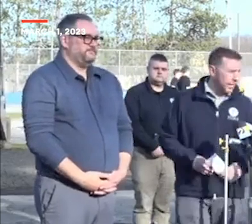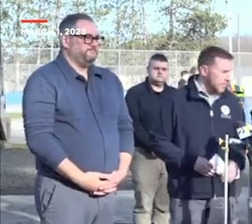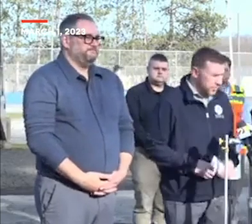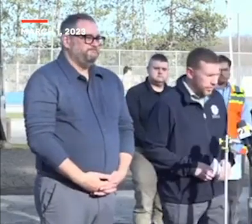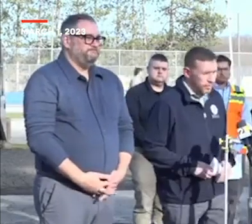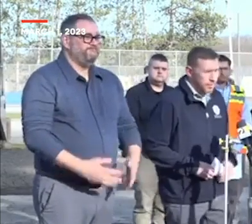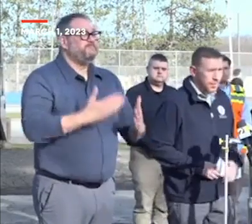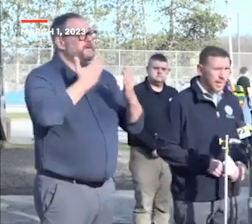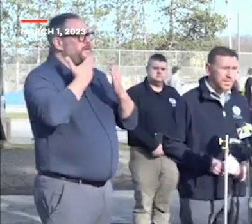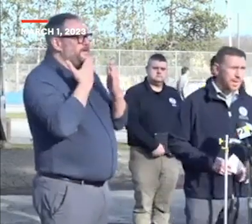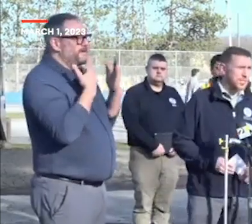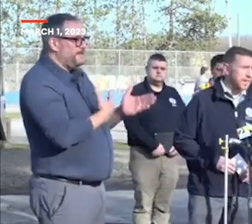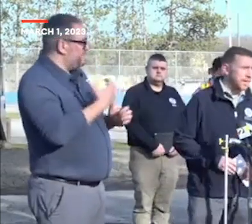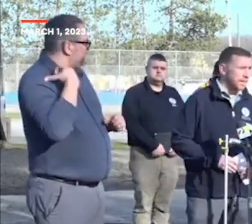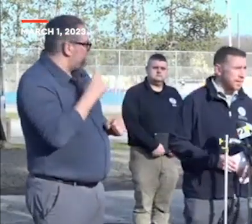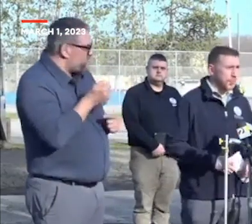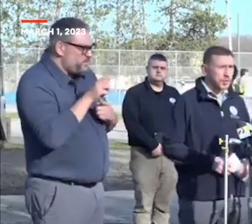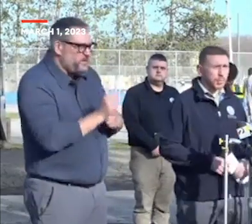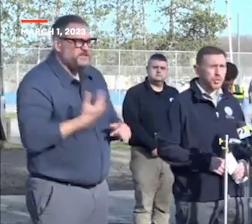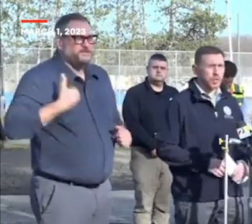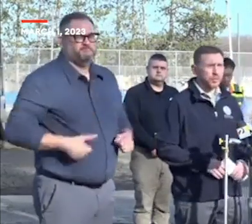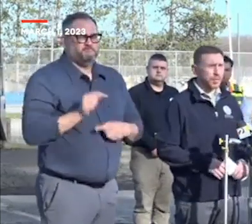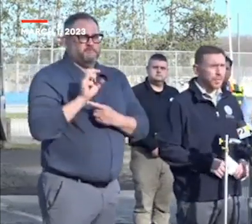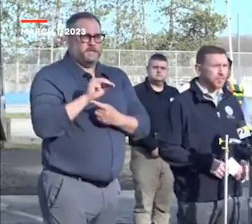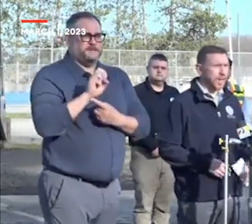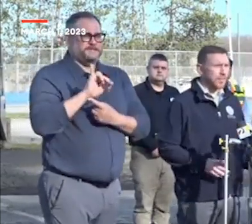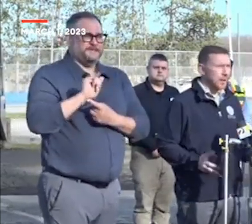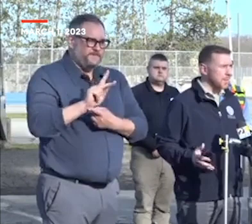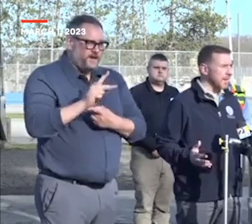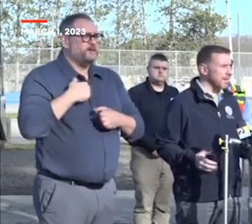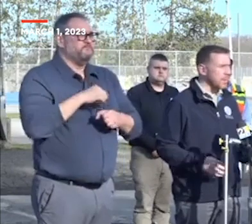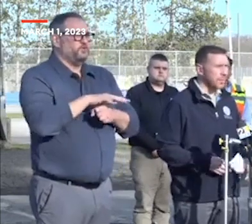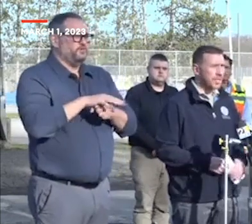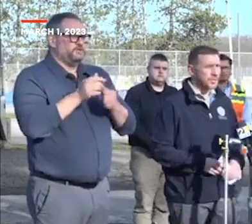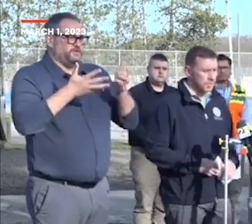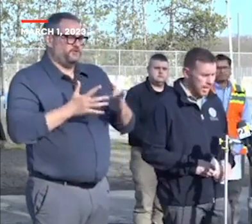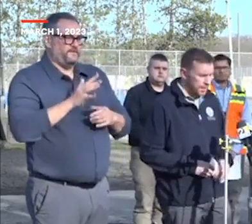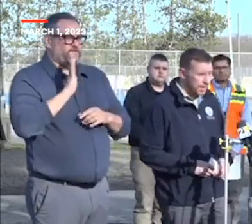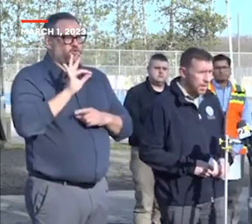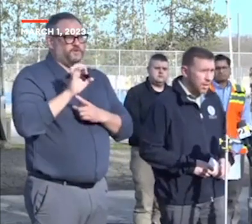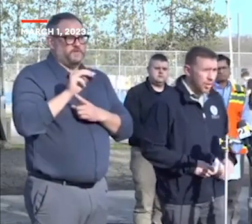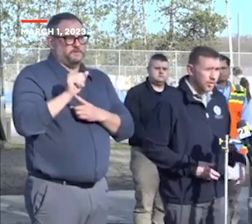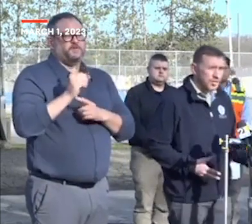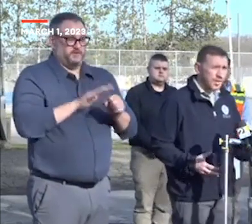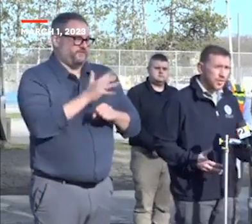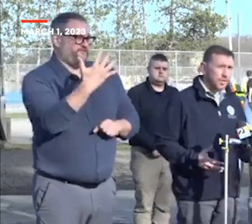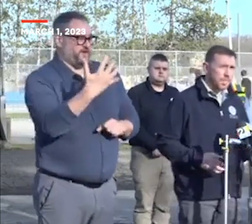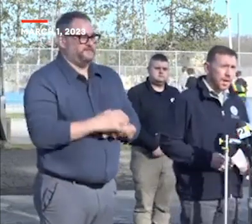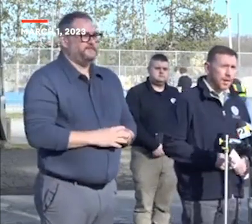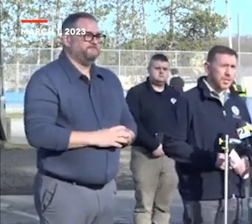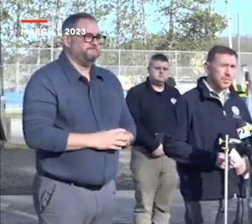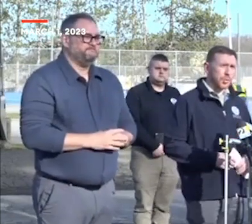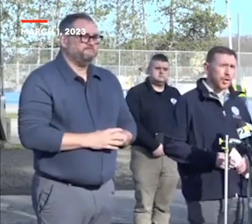Thank you, Captain Sugart. My name is Tom Sivak, and I'm the Regional Administrator for FEMA Region 5. I'm going to provide a couple updates for today. Earlier this